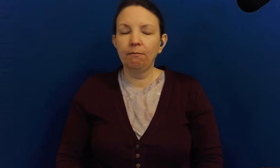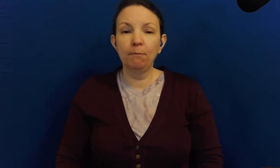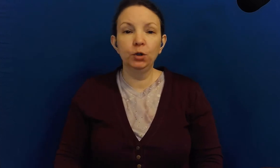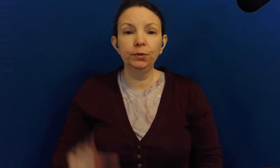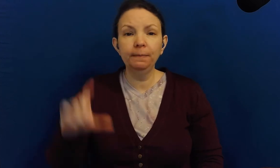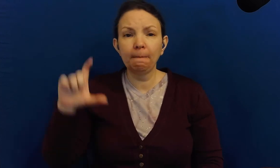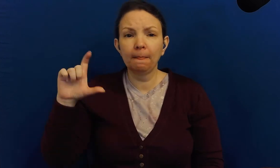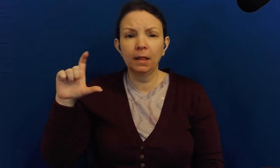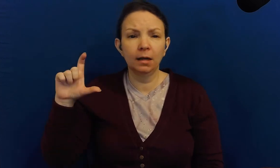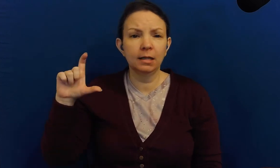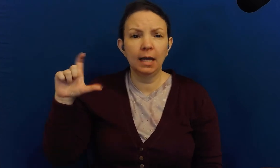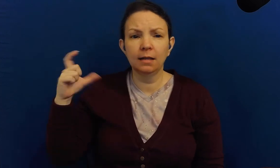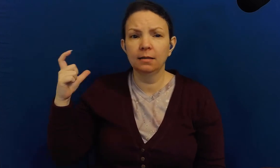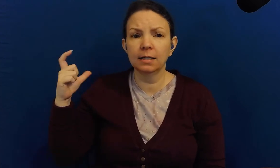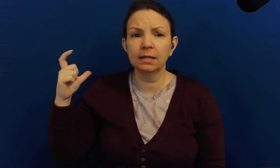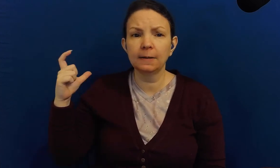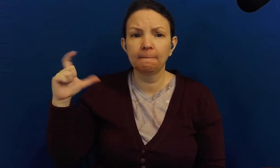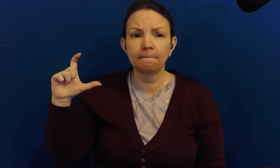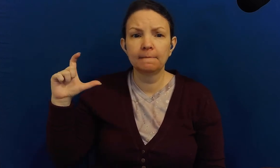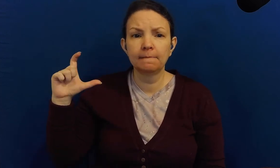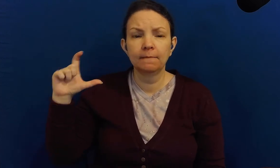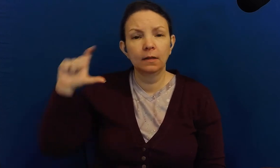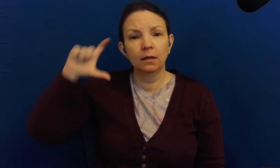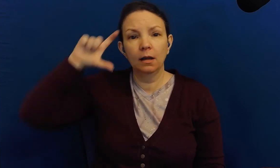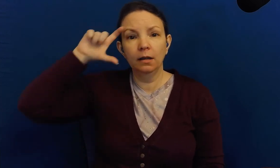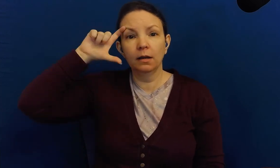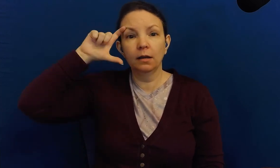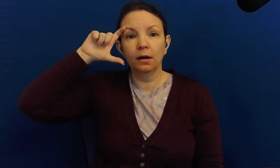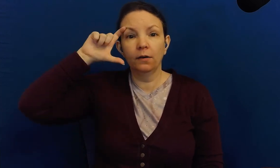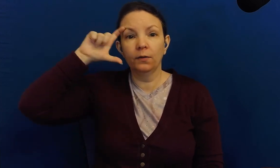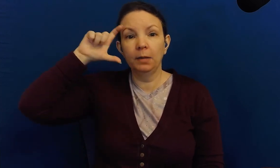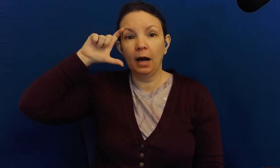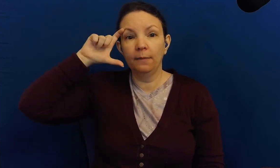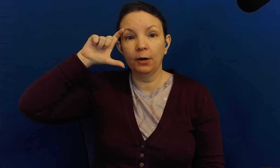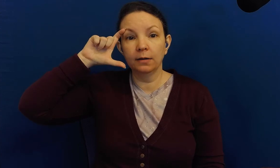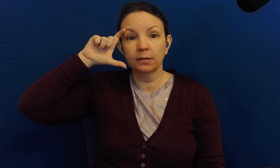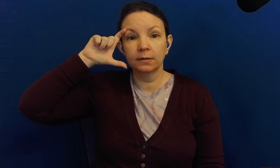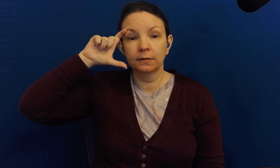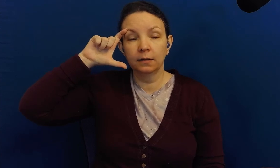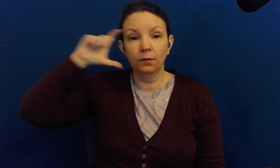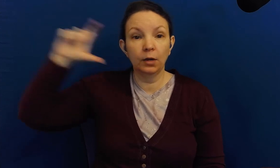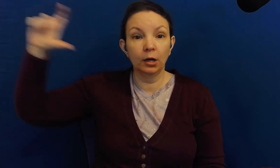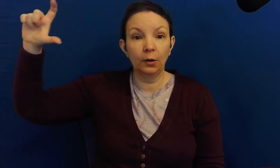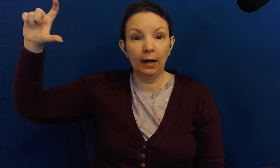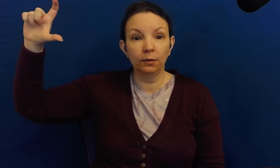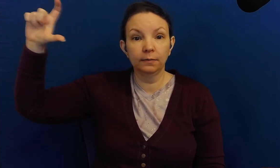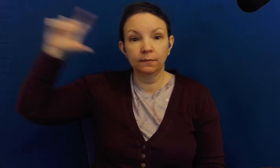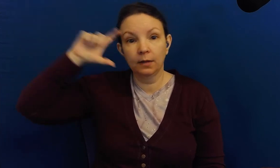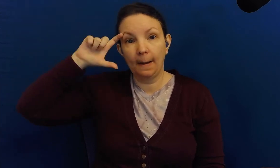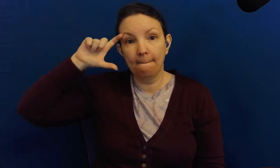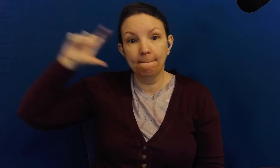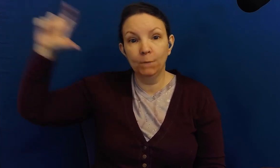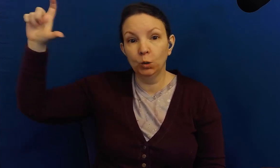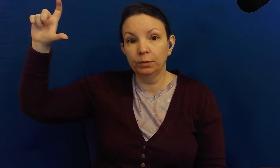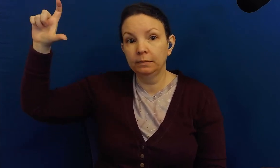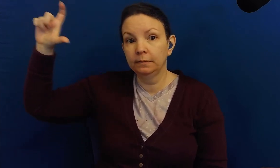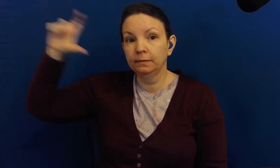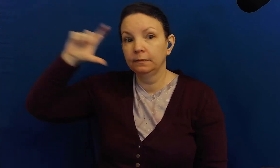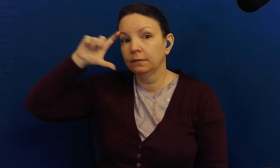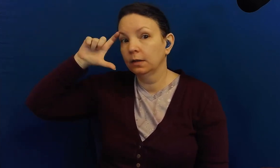Moon, you're going to take this and you're going to go from your eyebrows and we're going to go out. Moon. You see